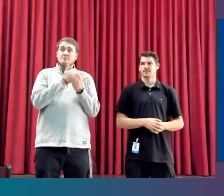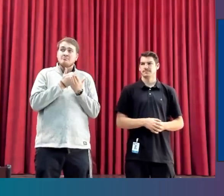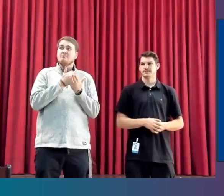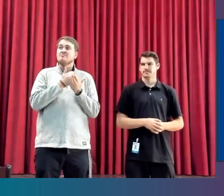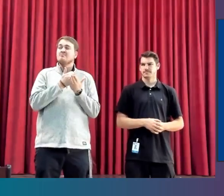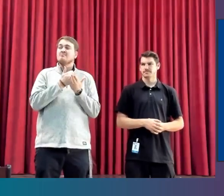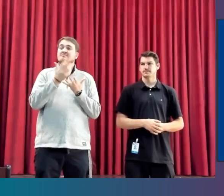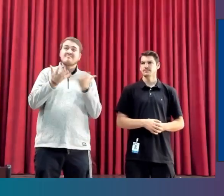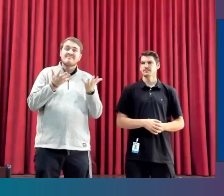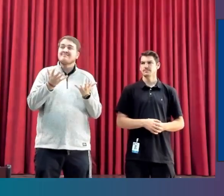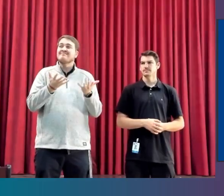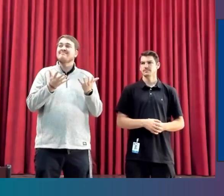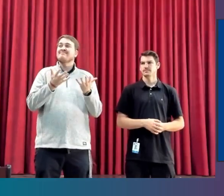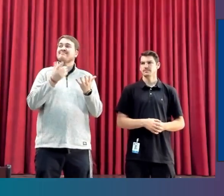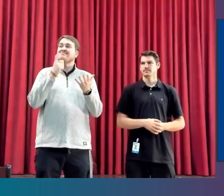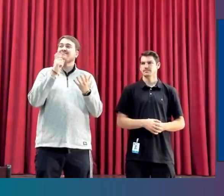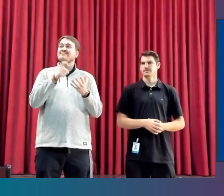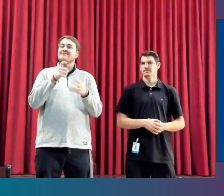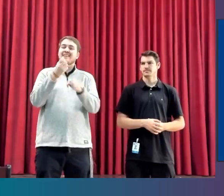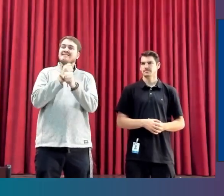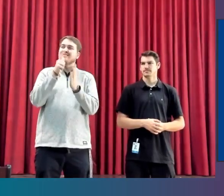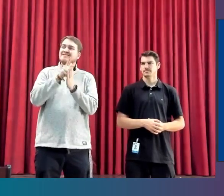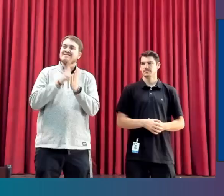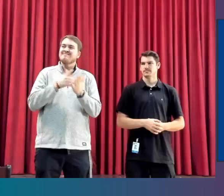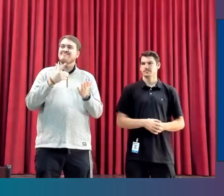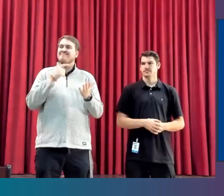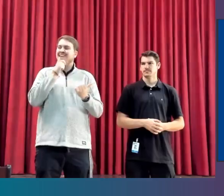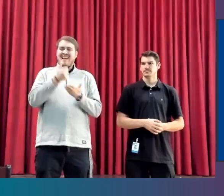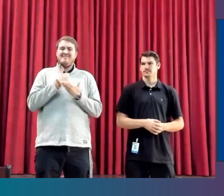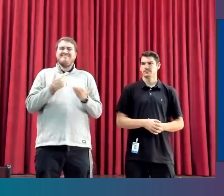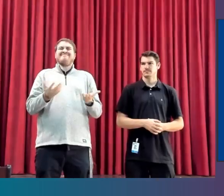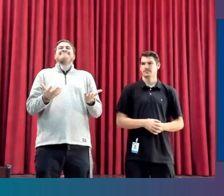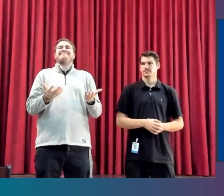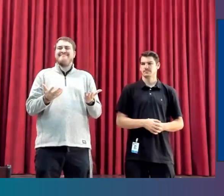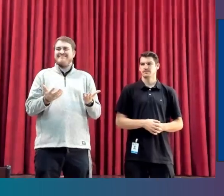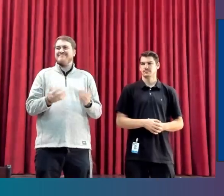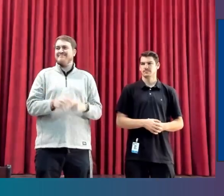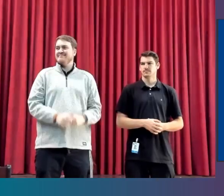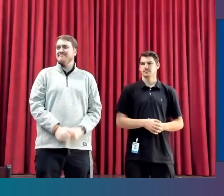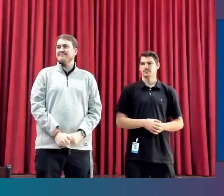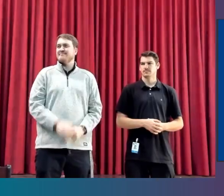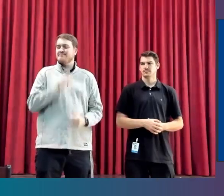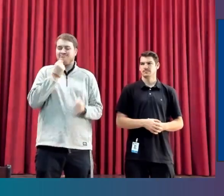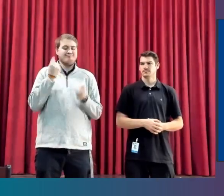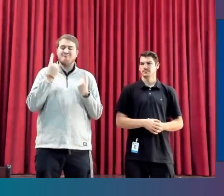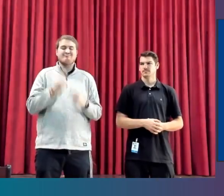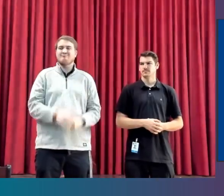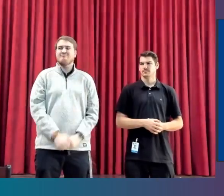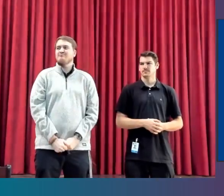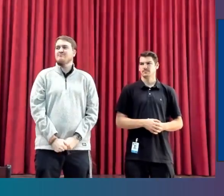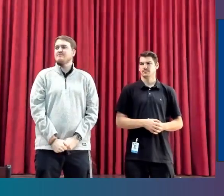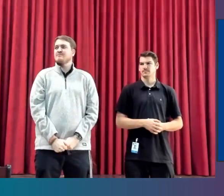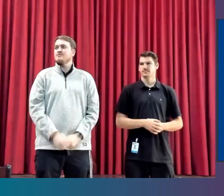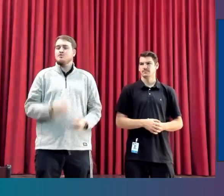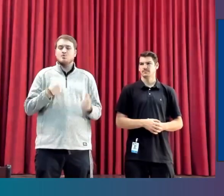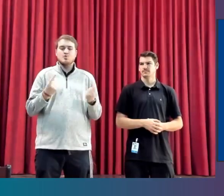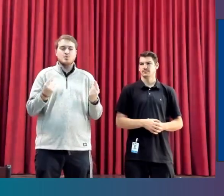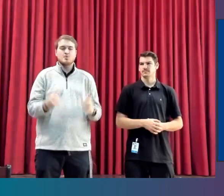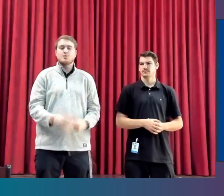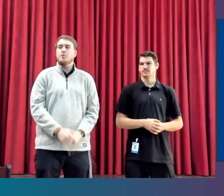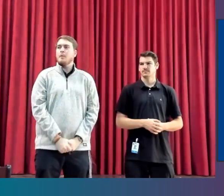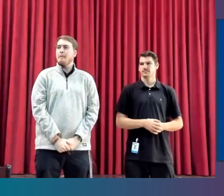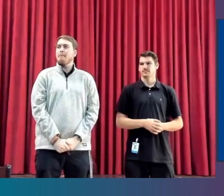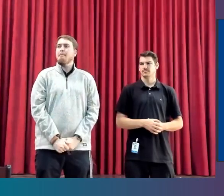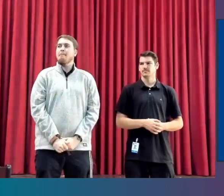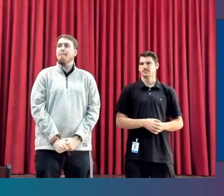discriminated against in order to move into apartments like this. So, I'm trying to get legal assistance as